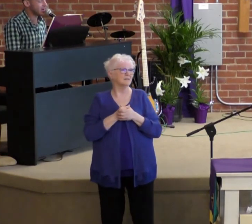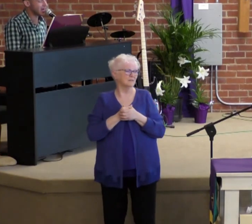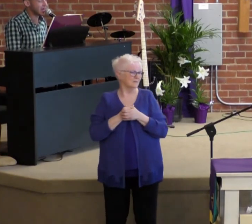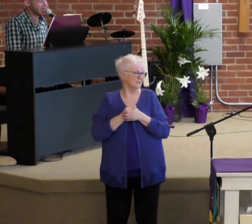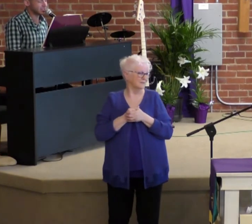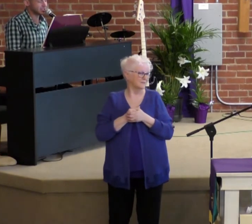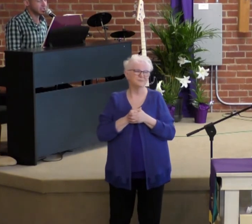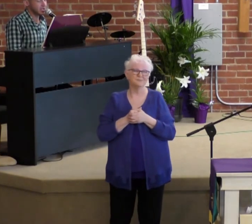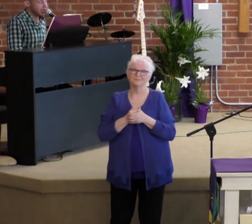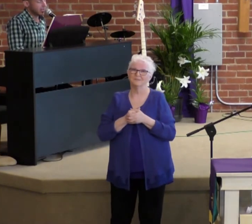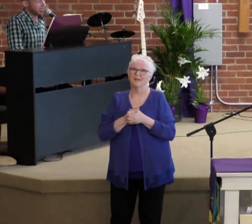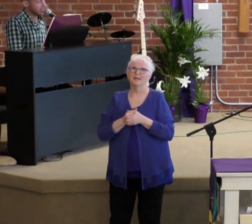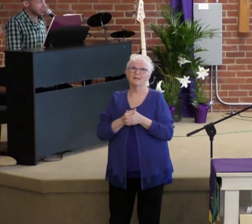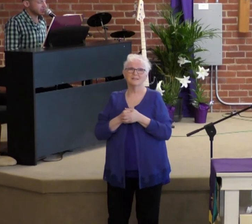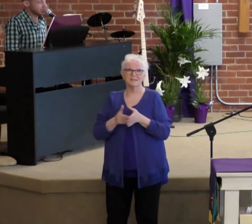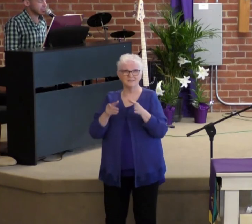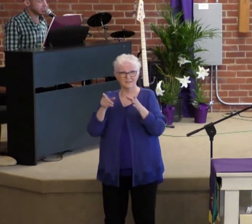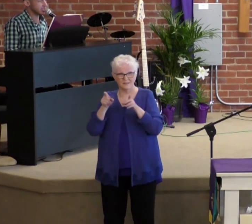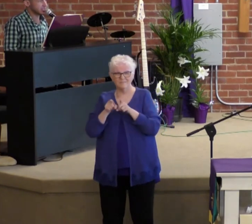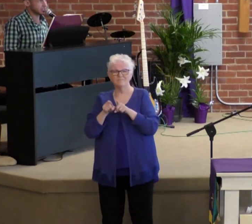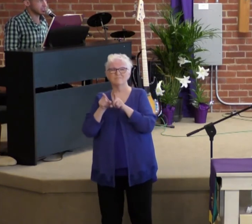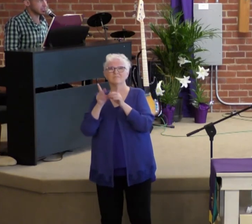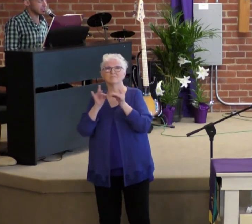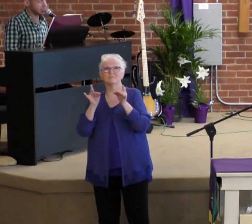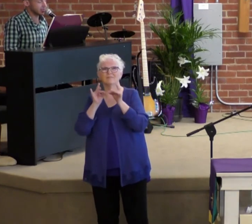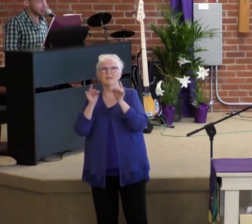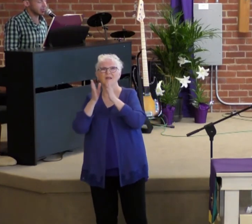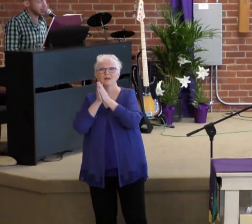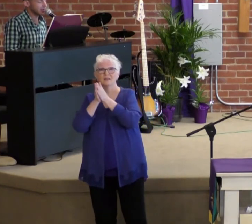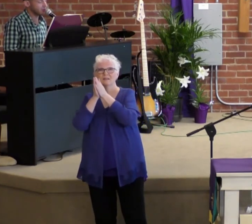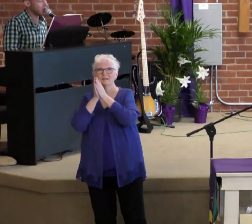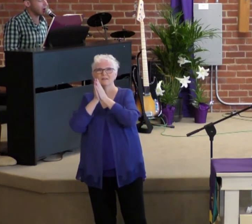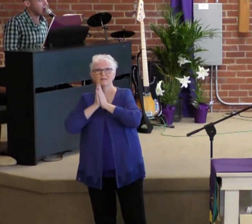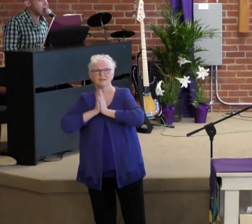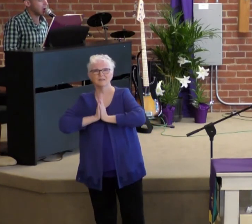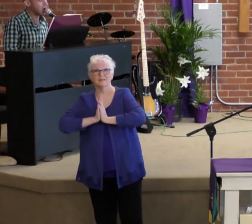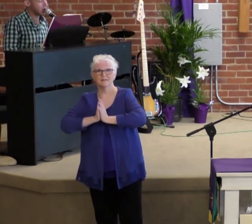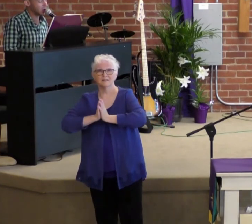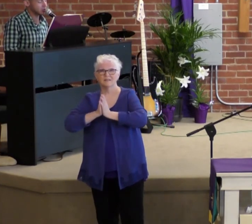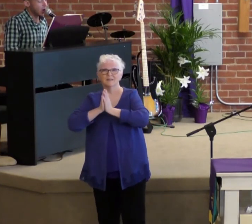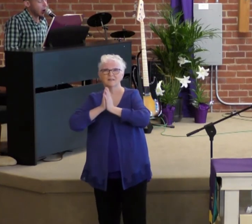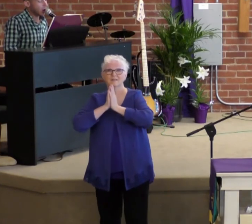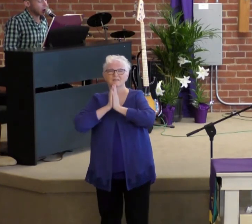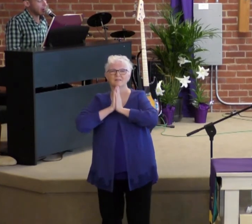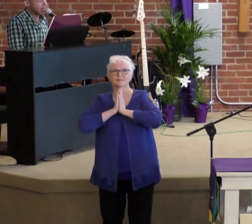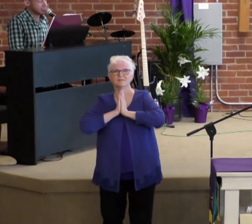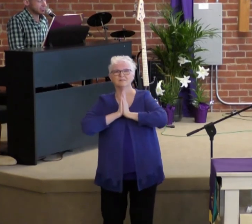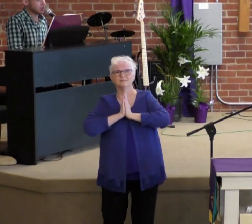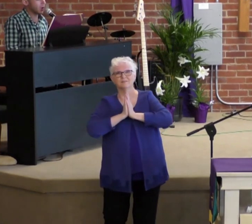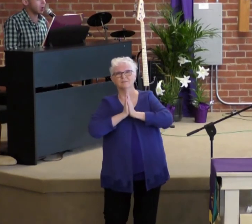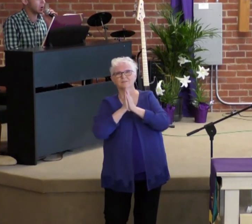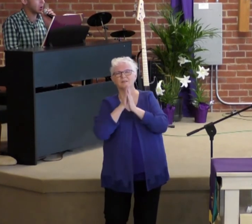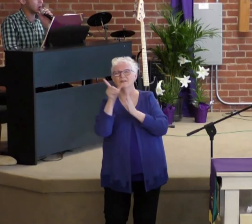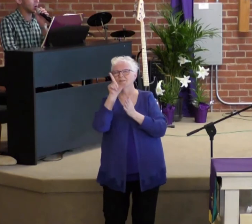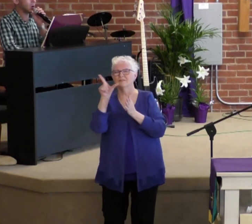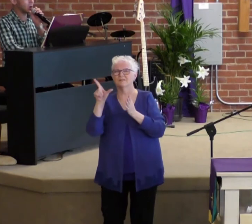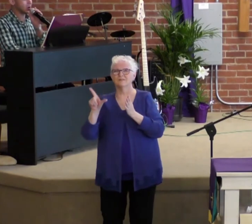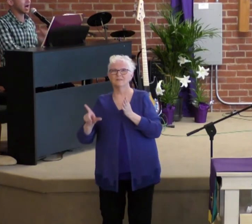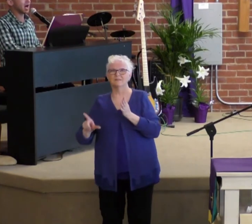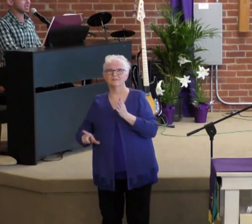celestial-like strains, it unceasingly falls o'er my soul.